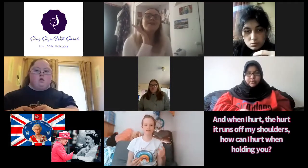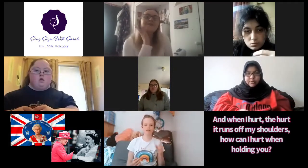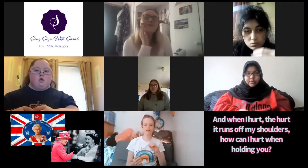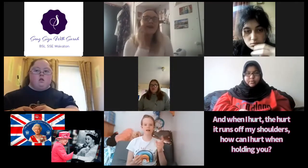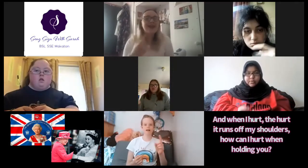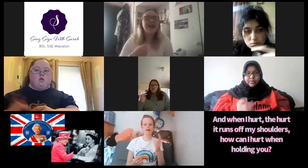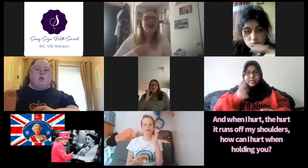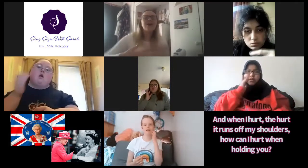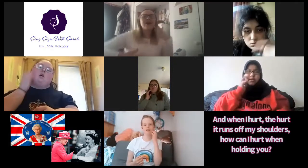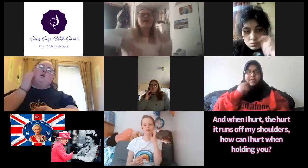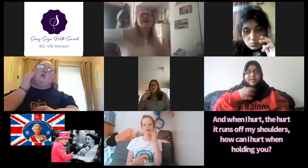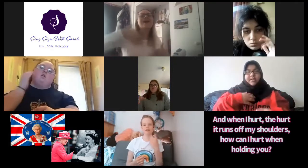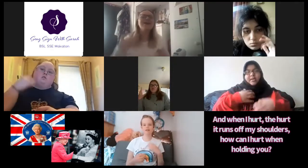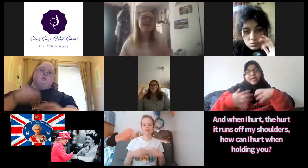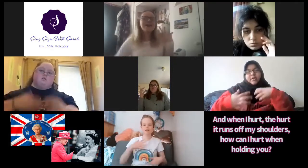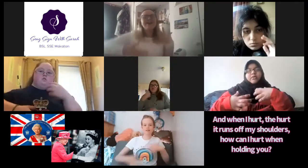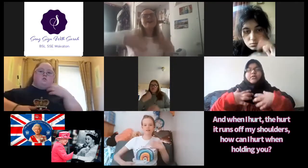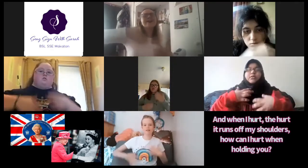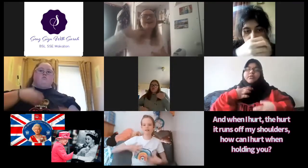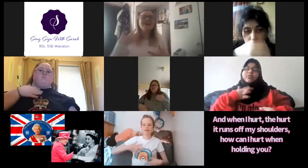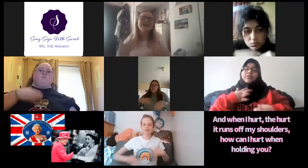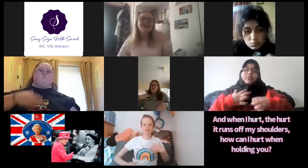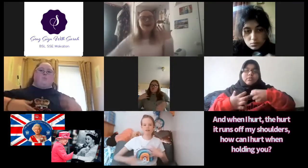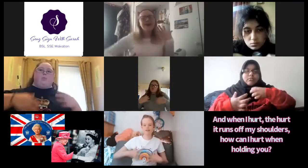And when I hurt